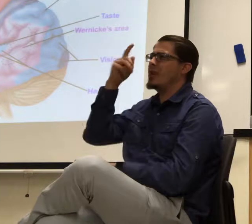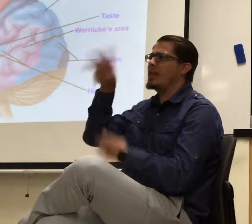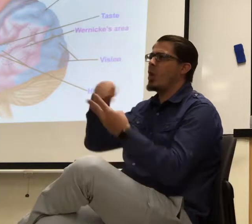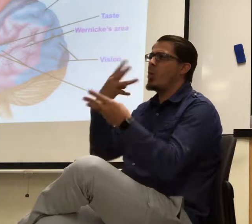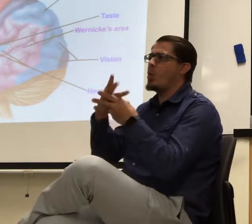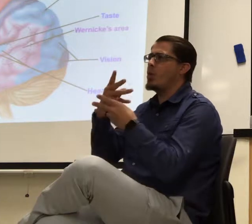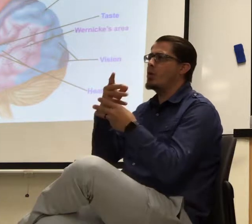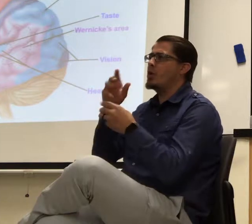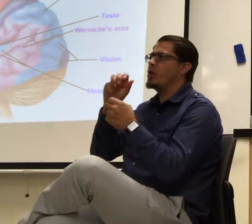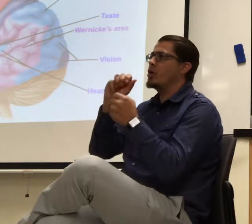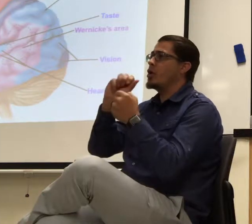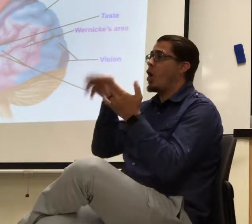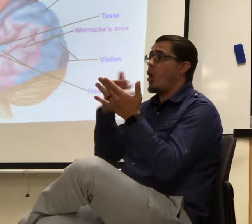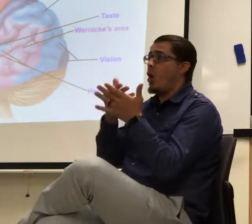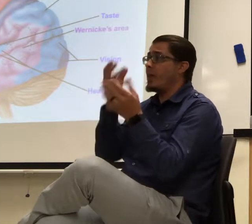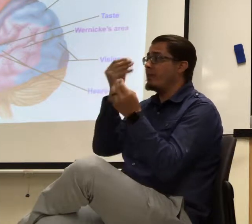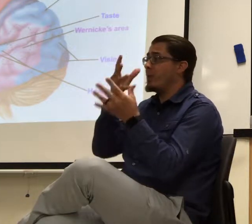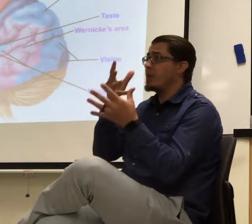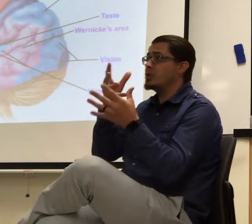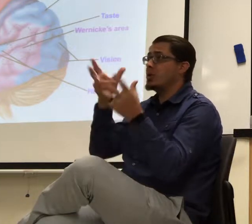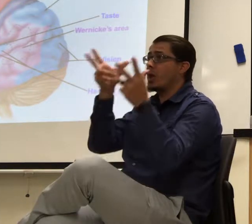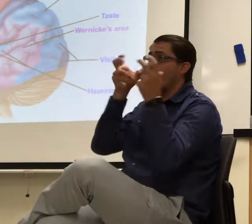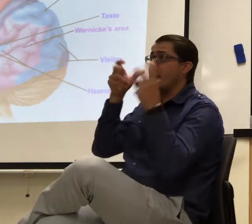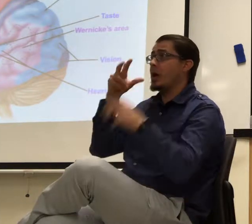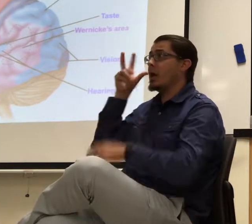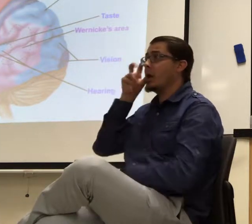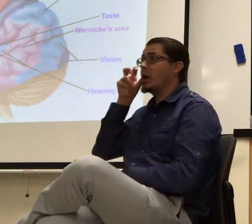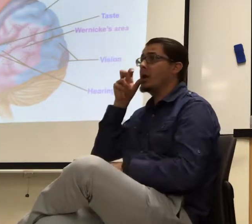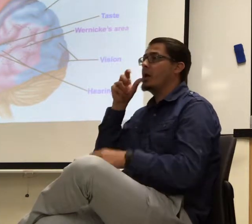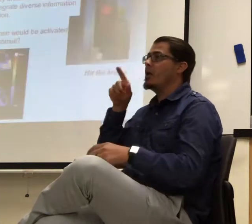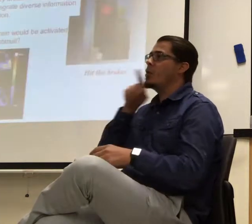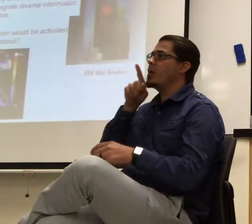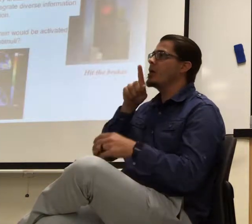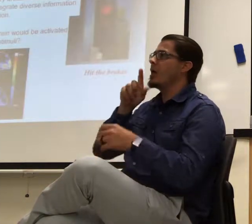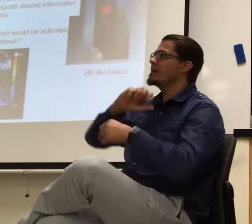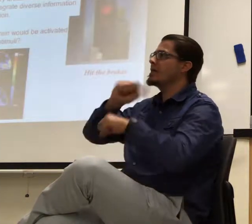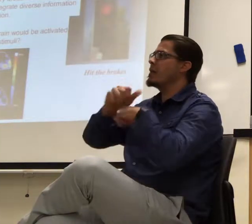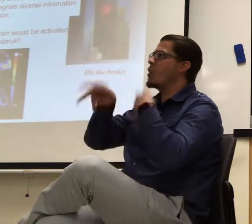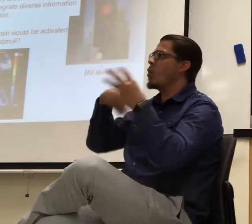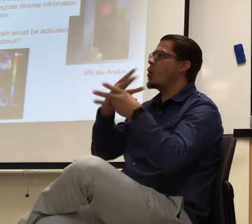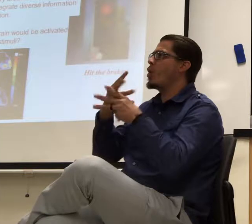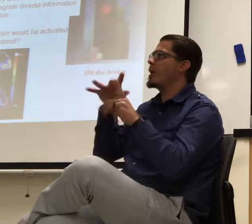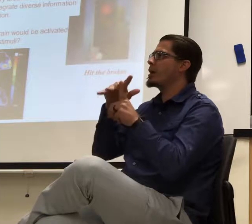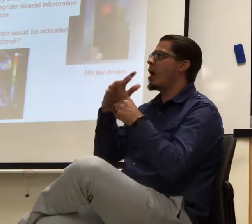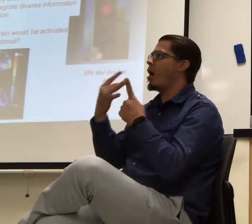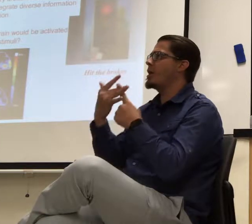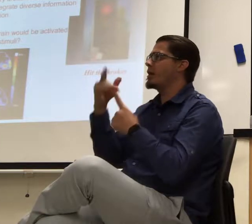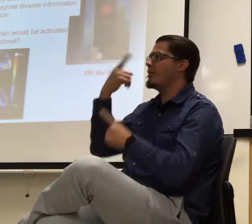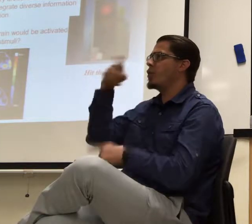the incoming information and they put the world into context for you.